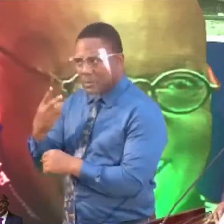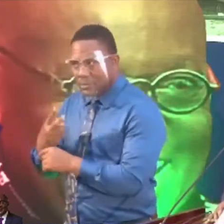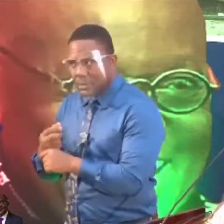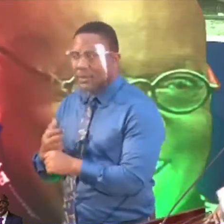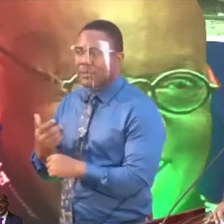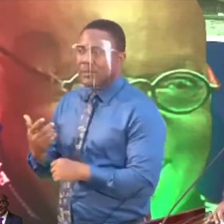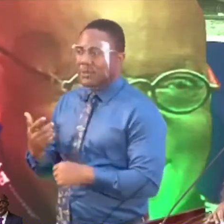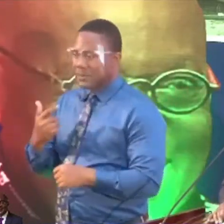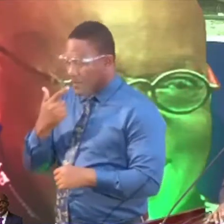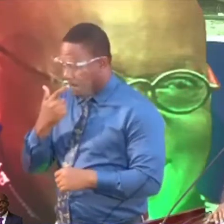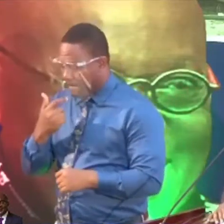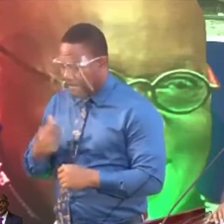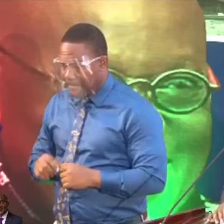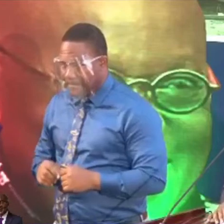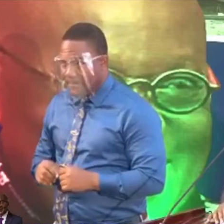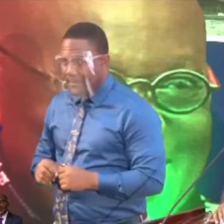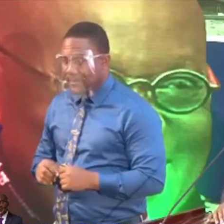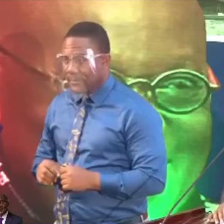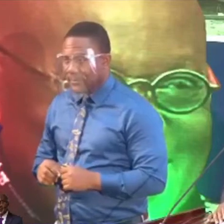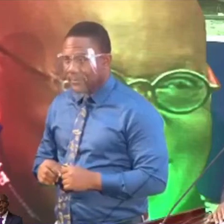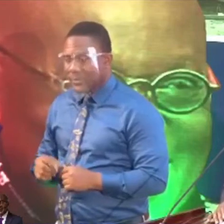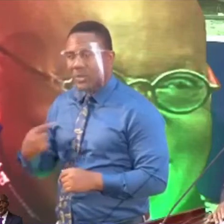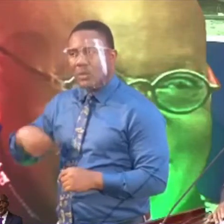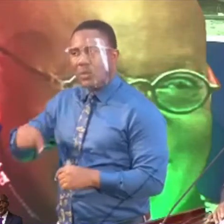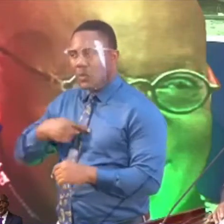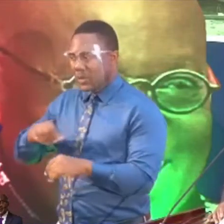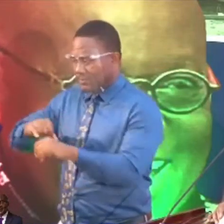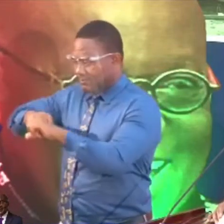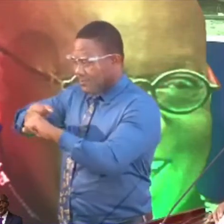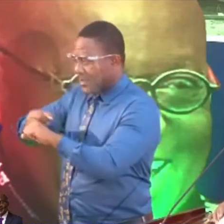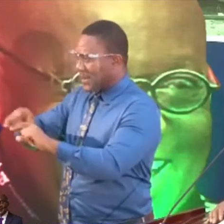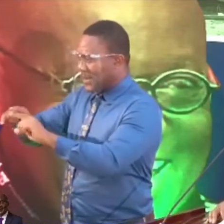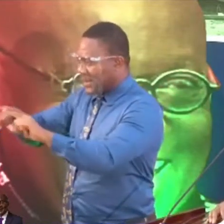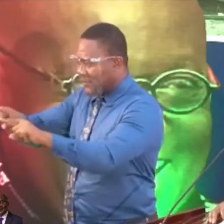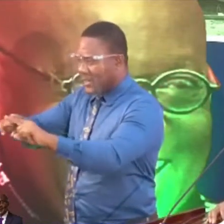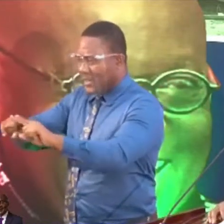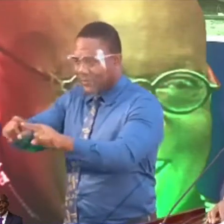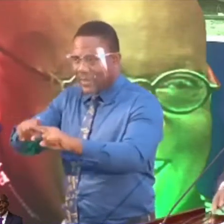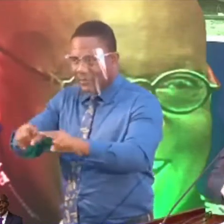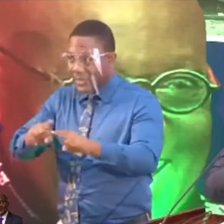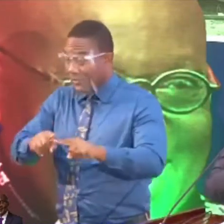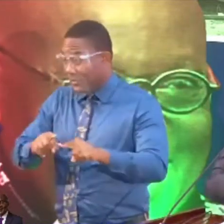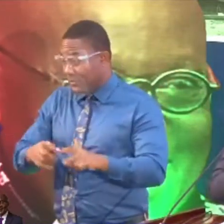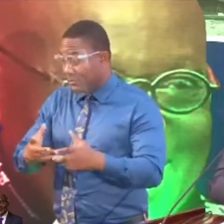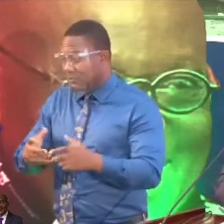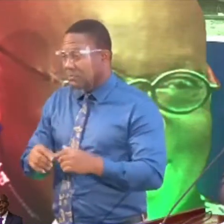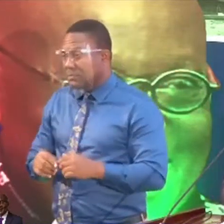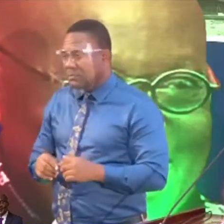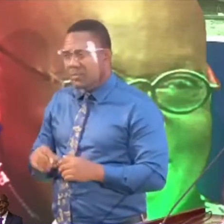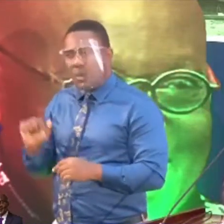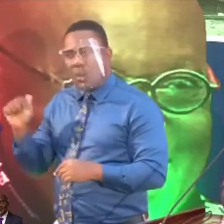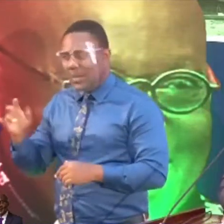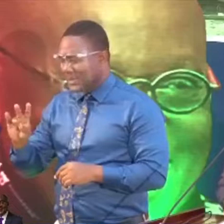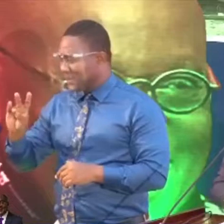we've implemented these programs across all of these sectors. And all of these